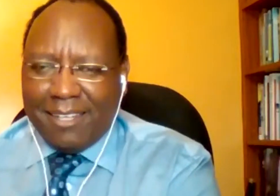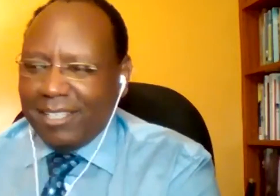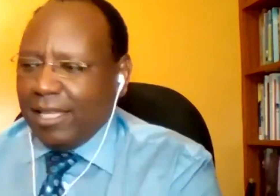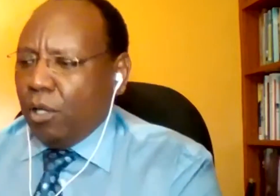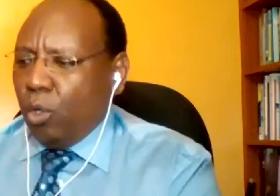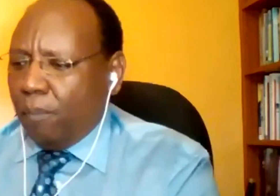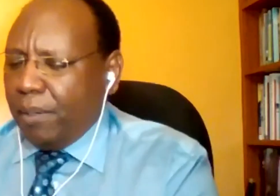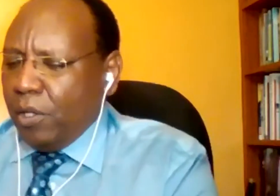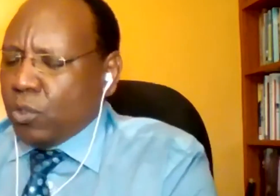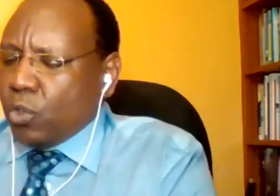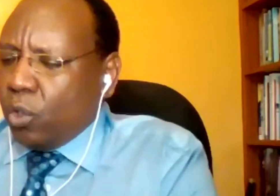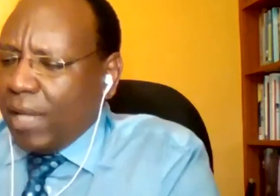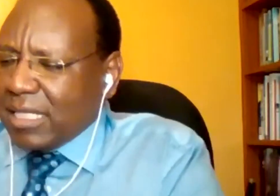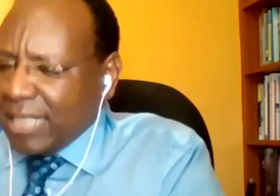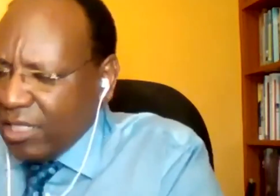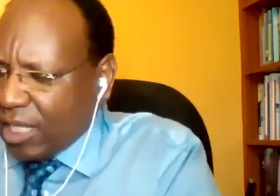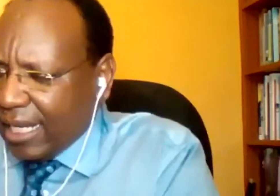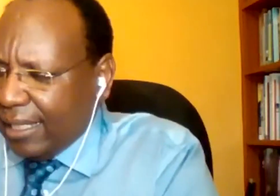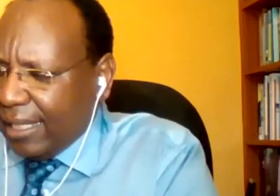got to be real. And when it comes to service deliveries, especially and mess ups by